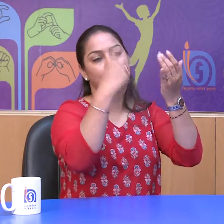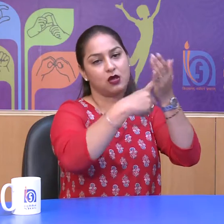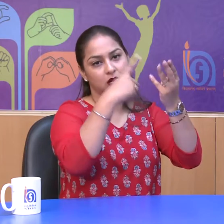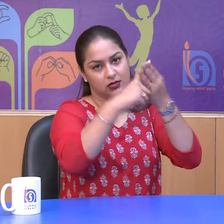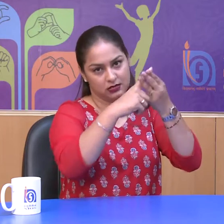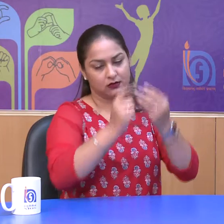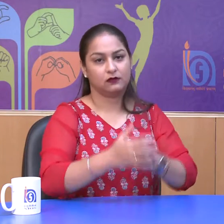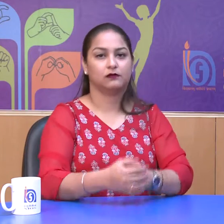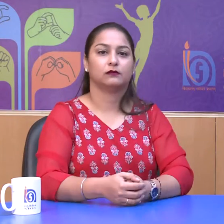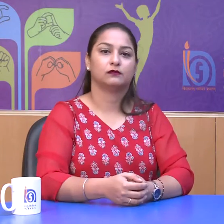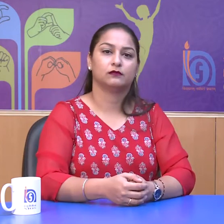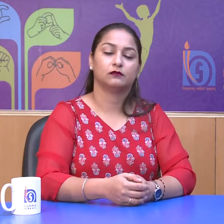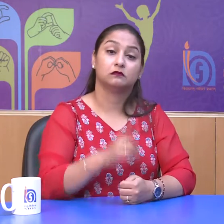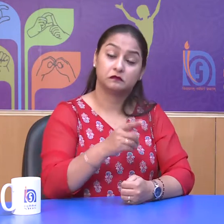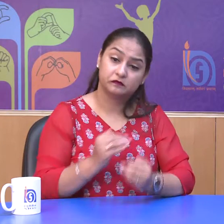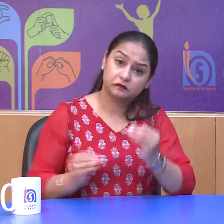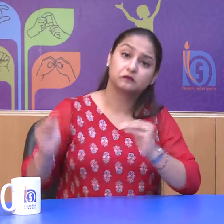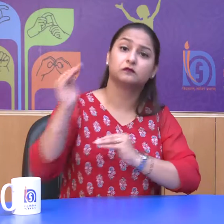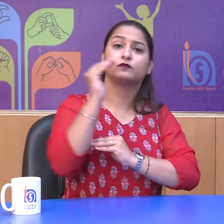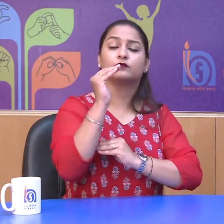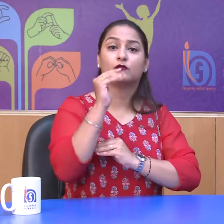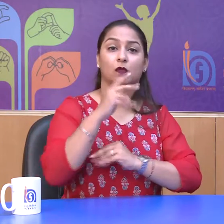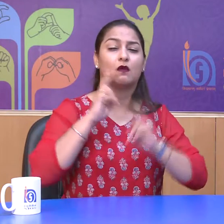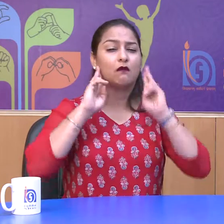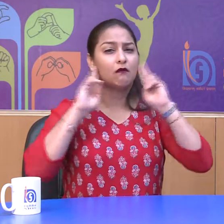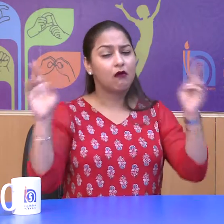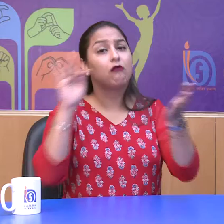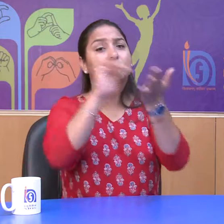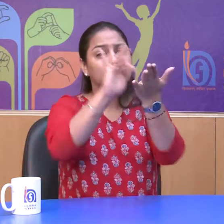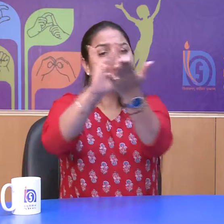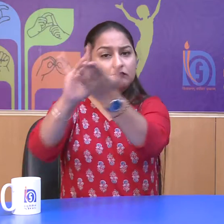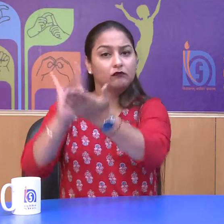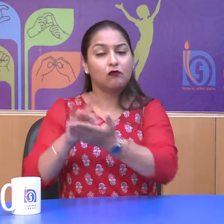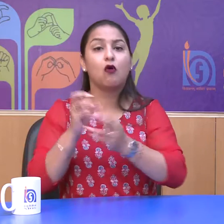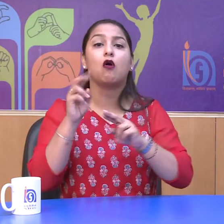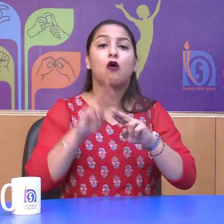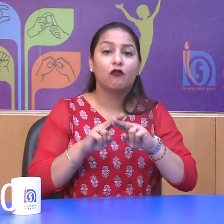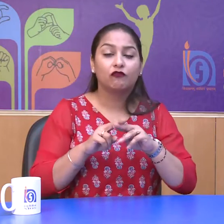Mysore, became well-known centers of paper production.